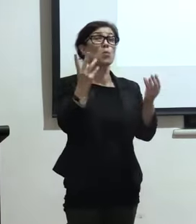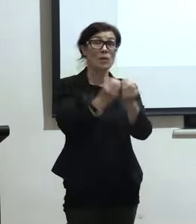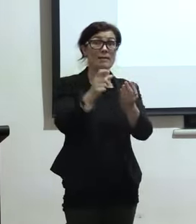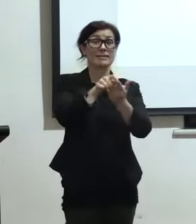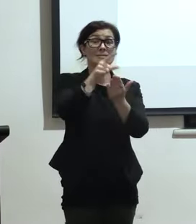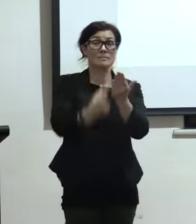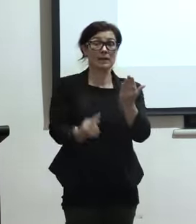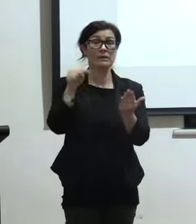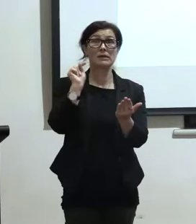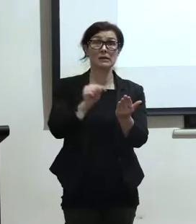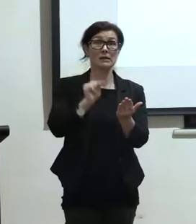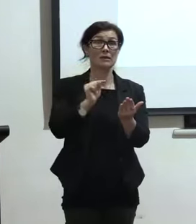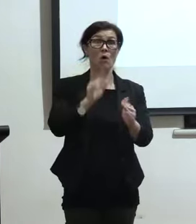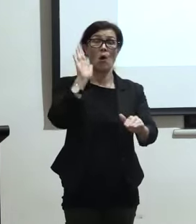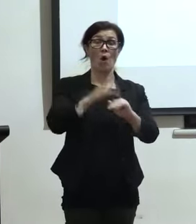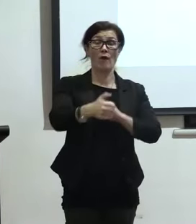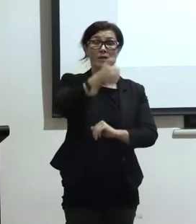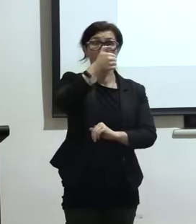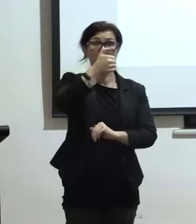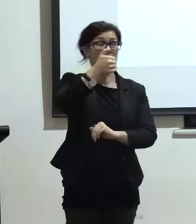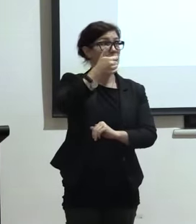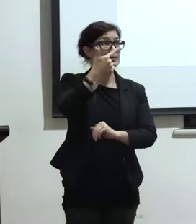disability over the age of